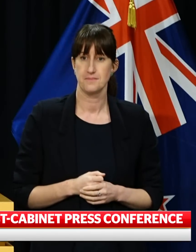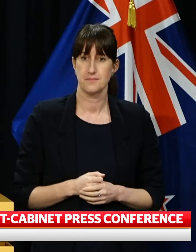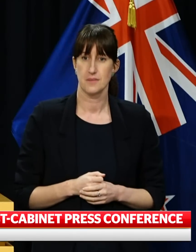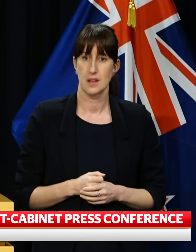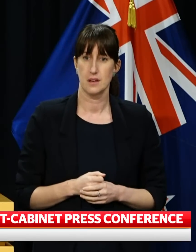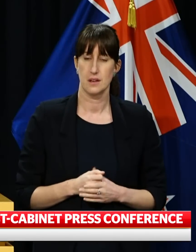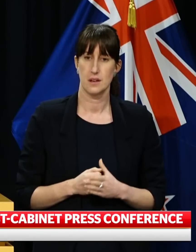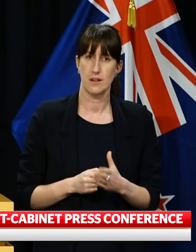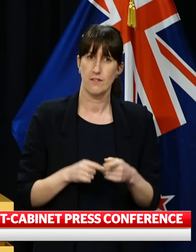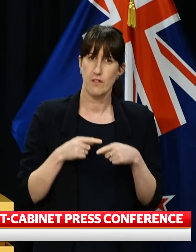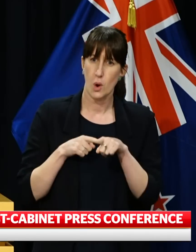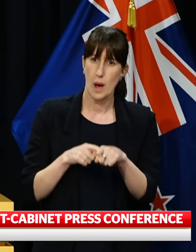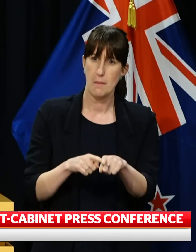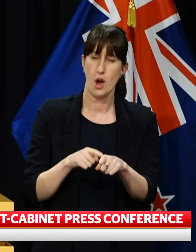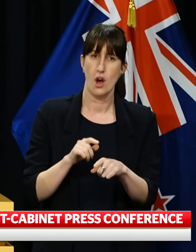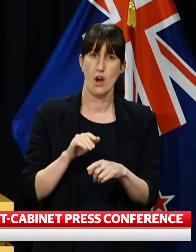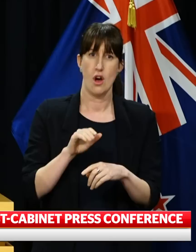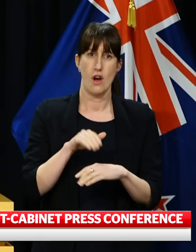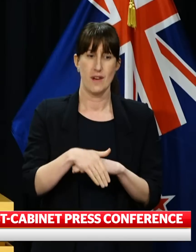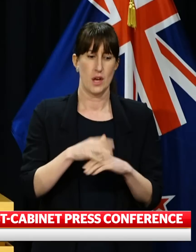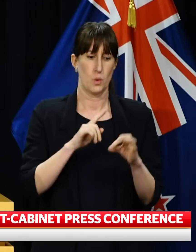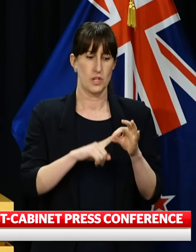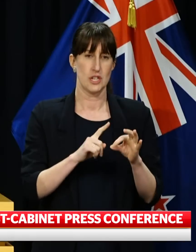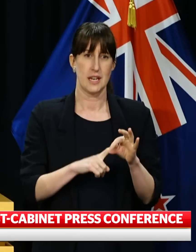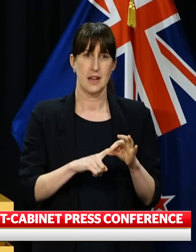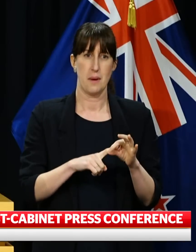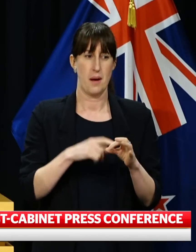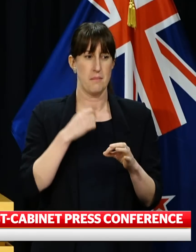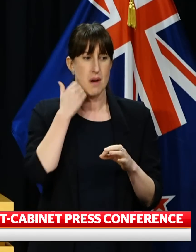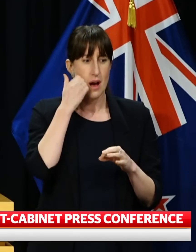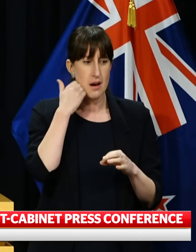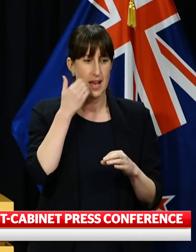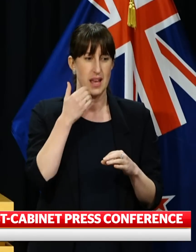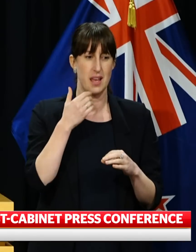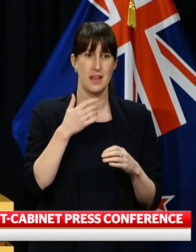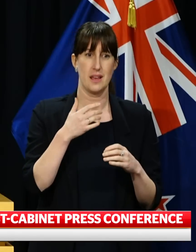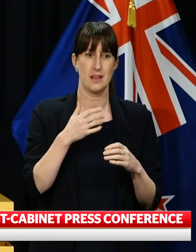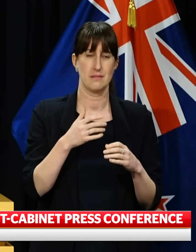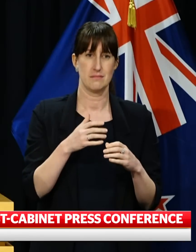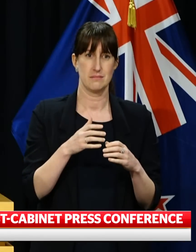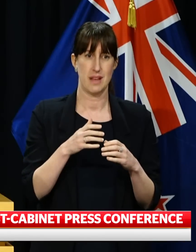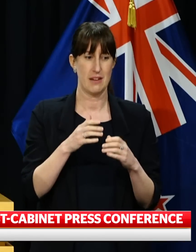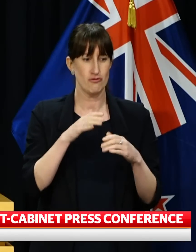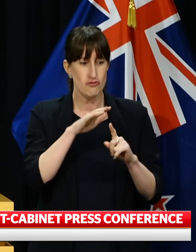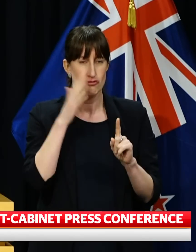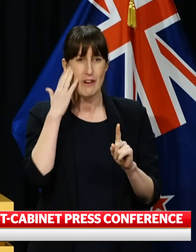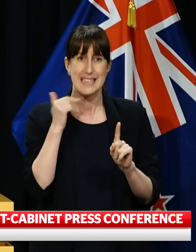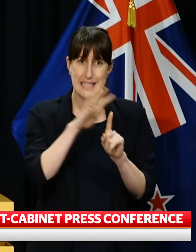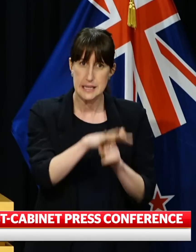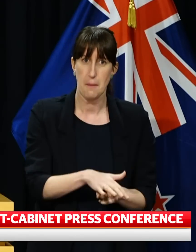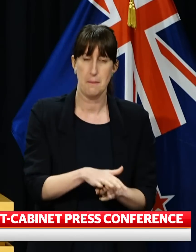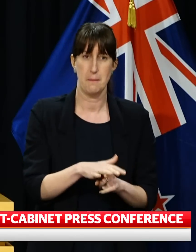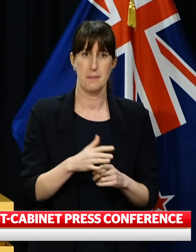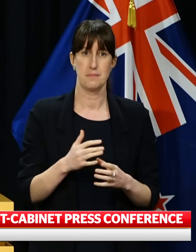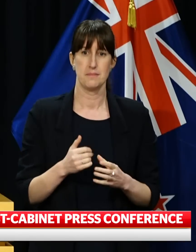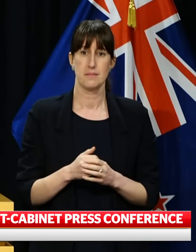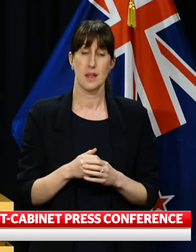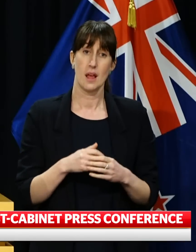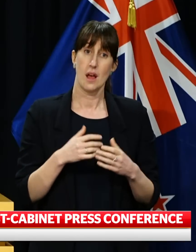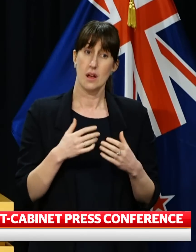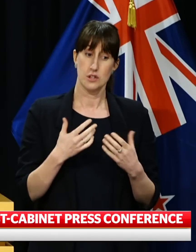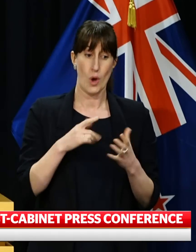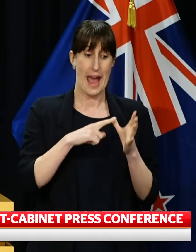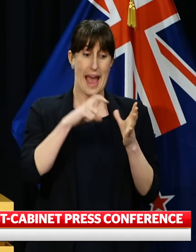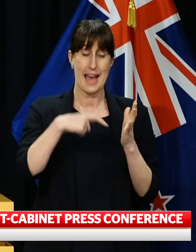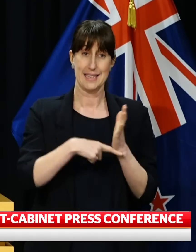just about racism and whatnot around the election campaign, what do you make of David Seymour seemingly making jokes about sending in